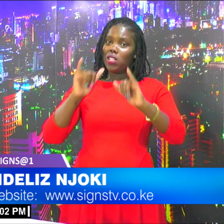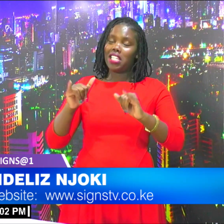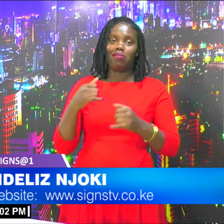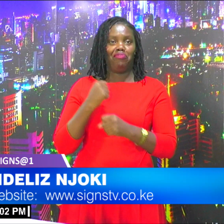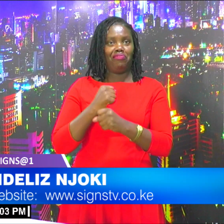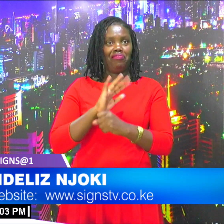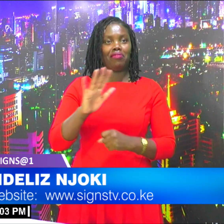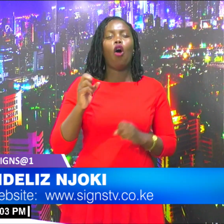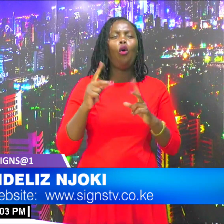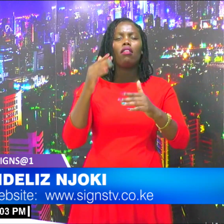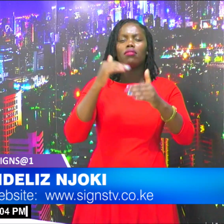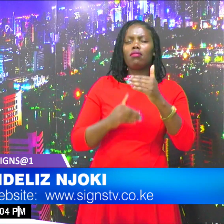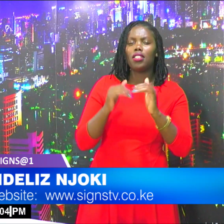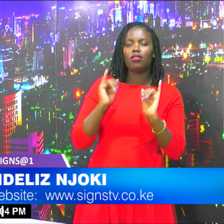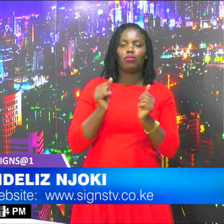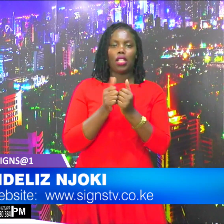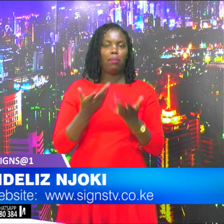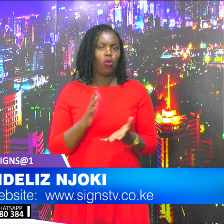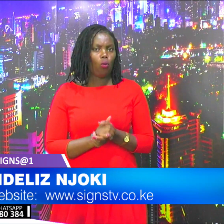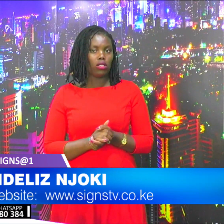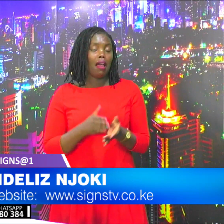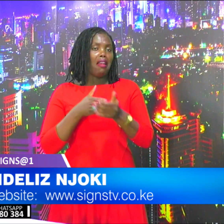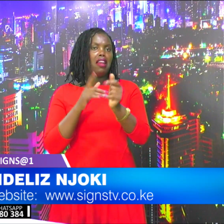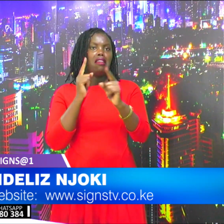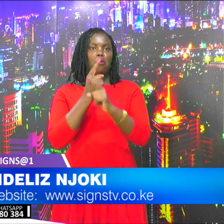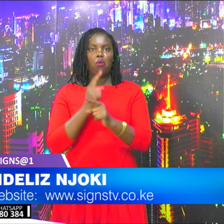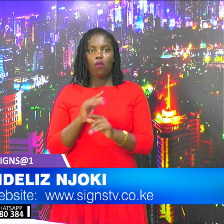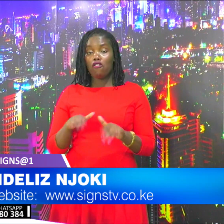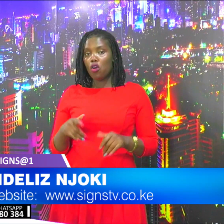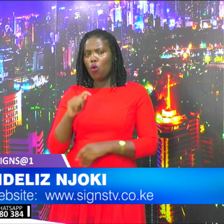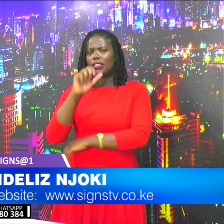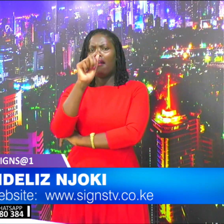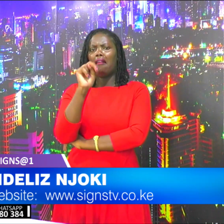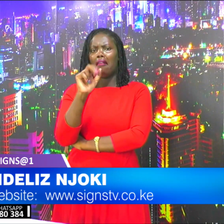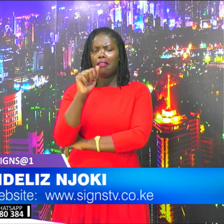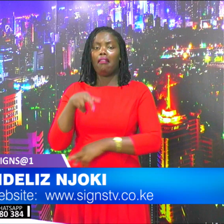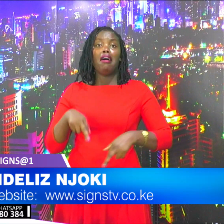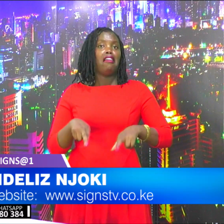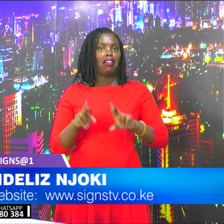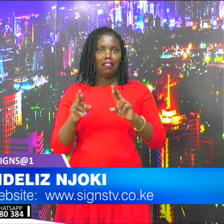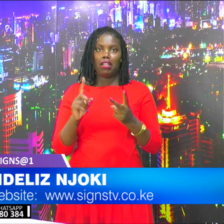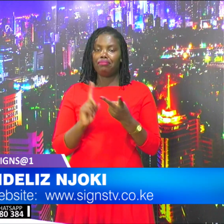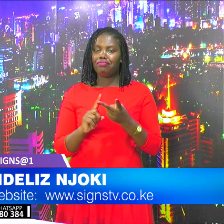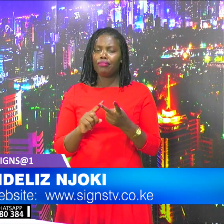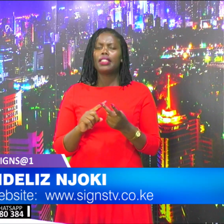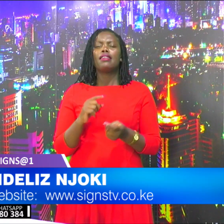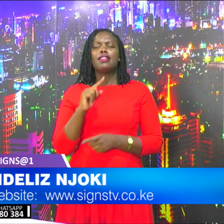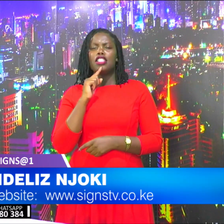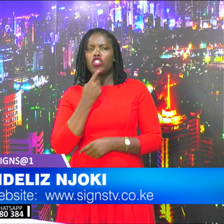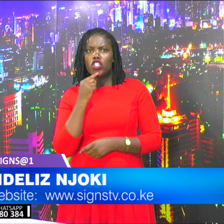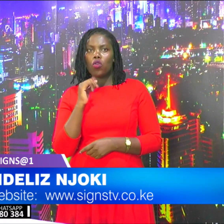work and on to and the lucky thing is that we will have people who will stay. On to our next news